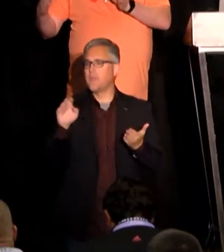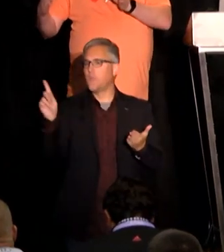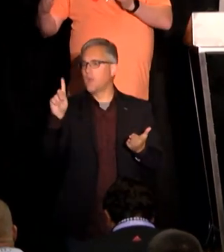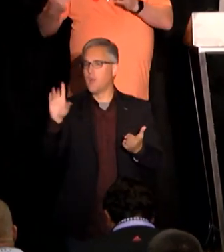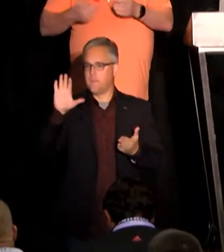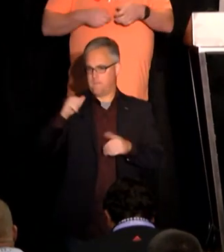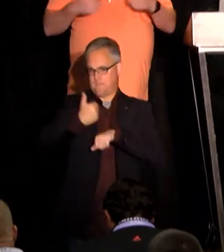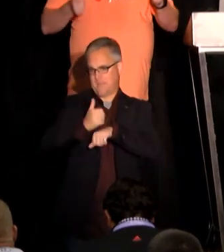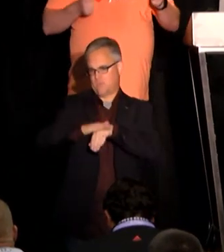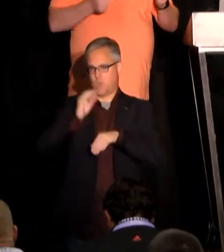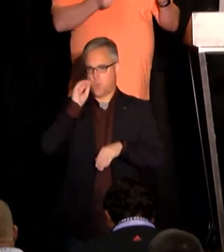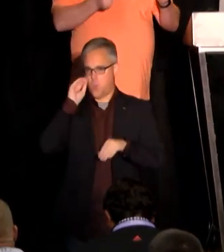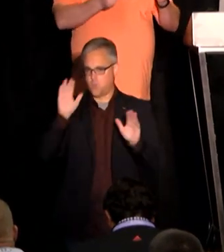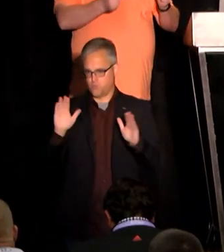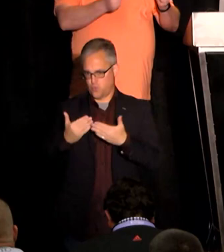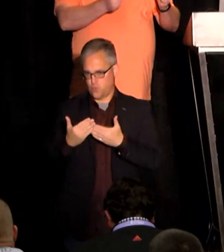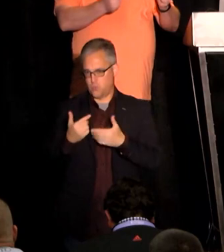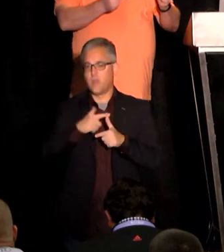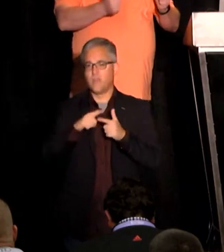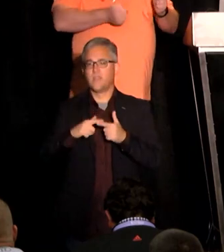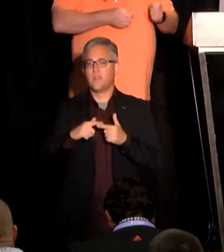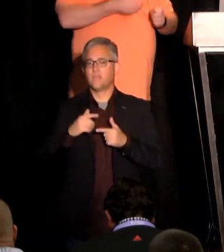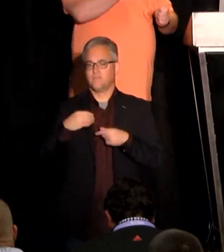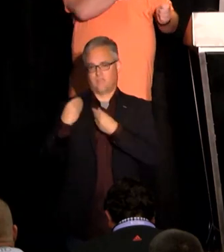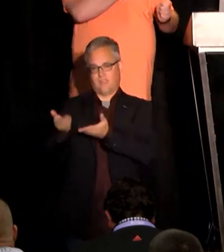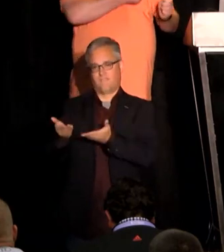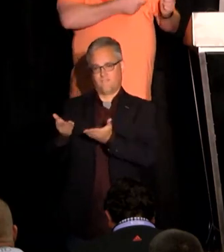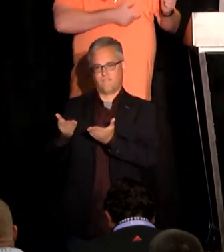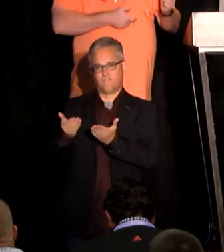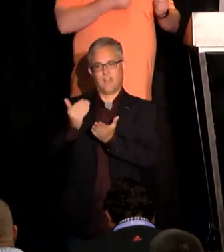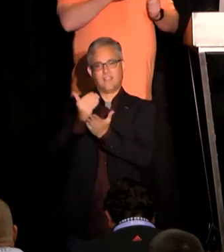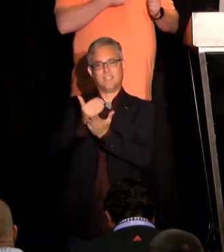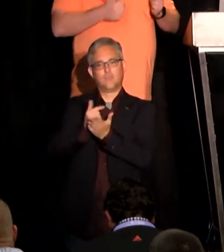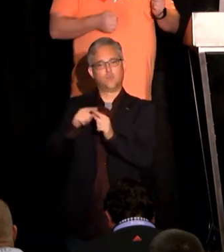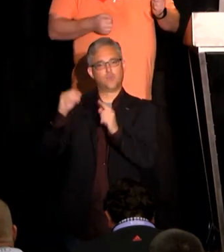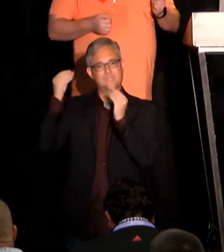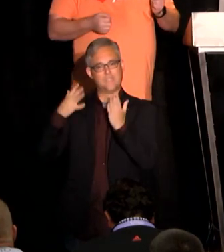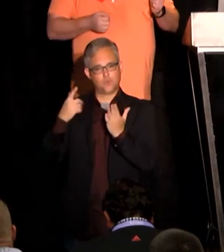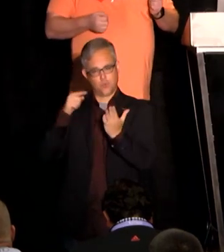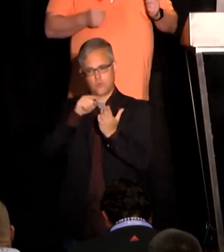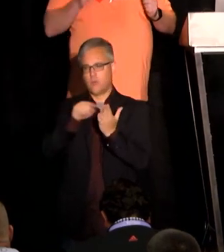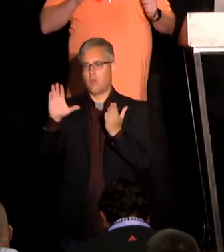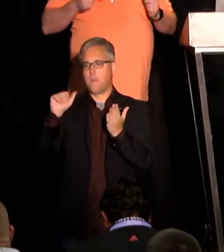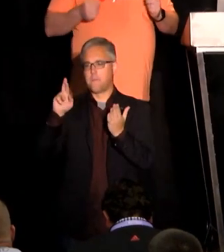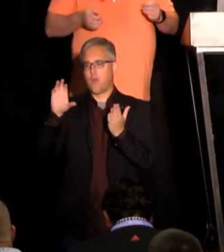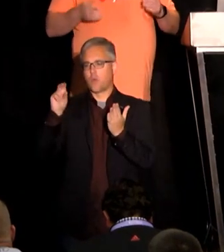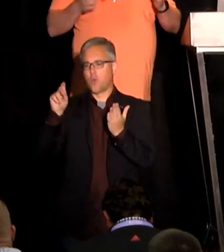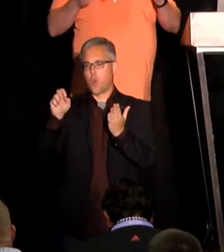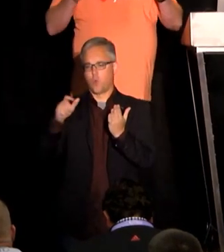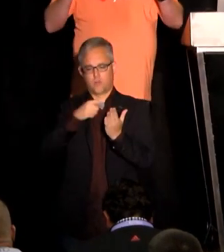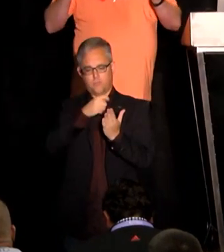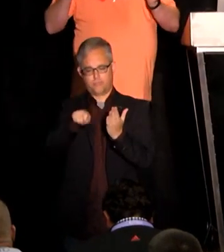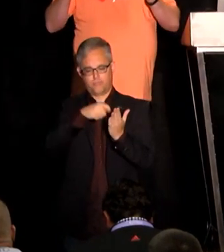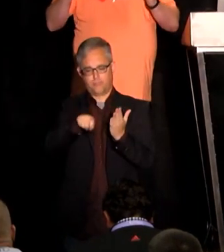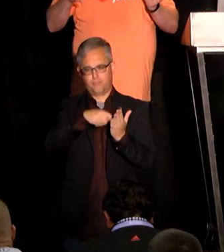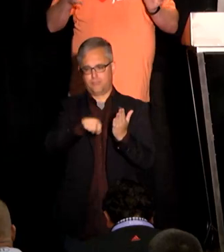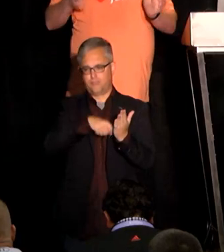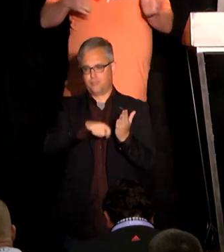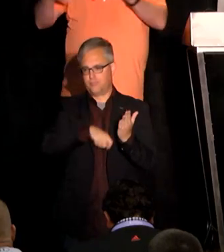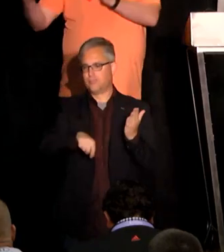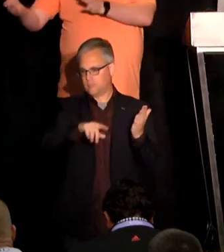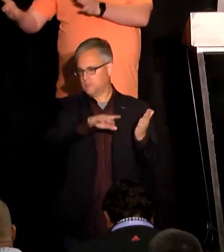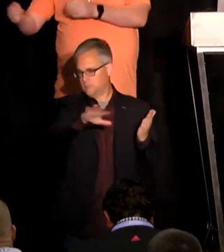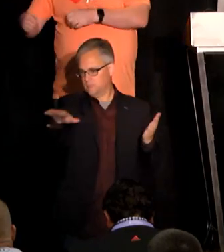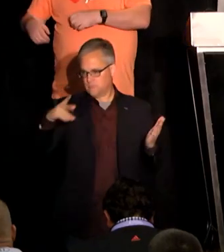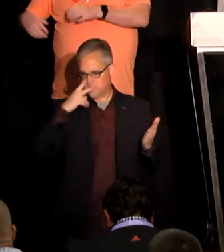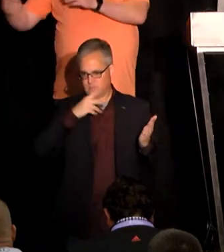homeroom, and then give a barcoded list to that teacher, and they could do a quick inventory of their classroom and check off that those devices existed at the